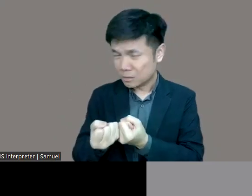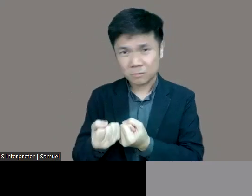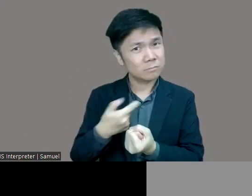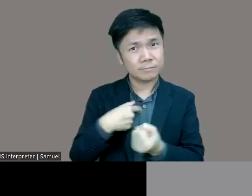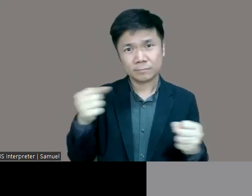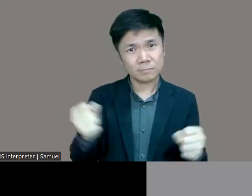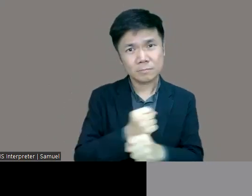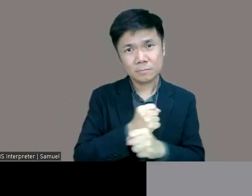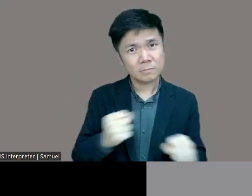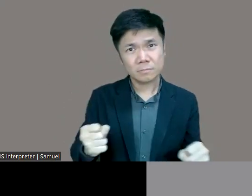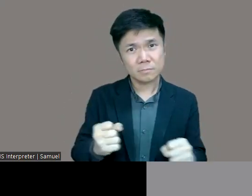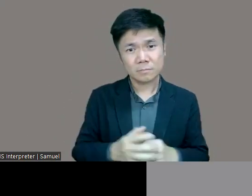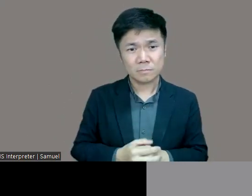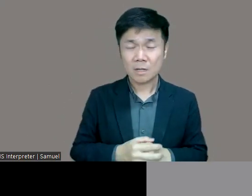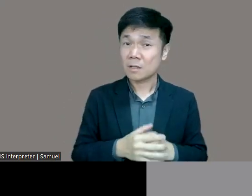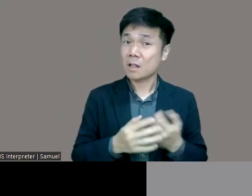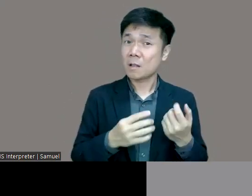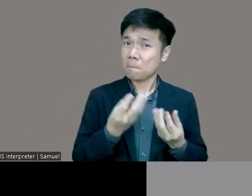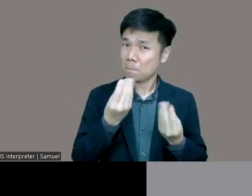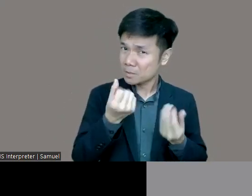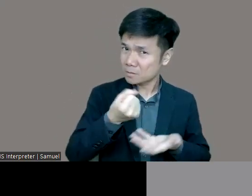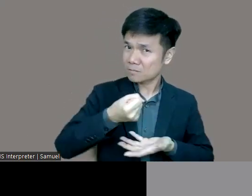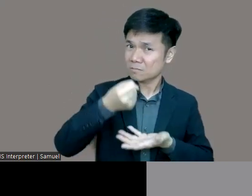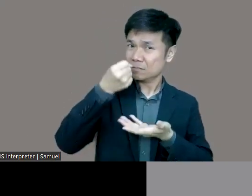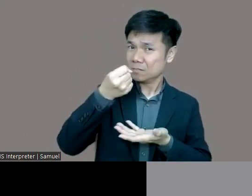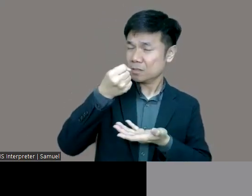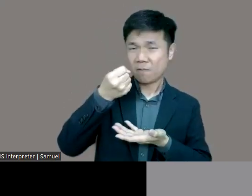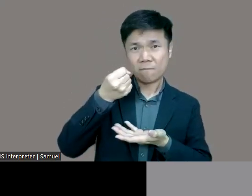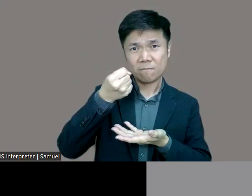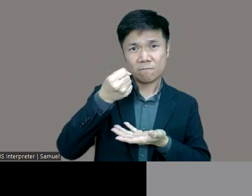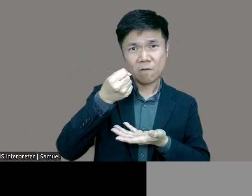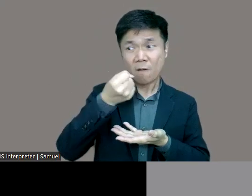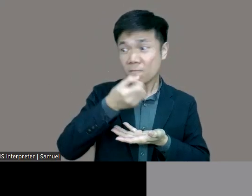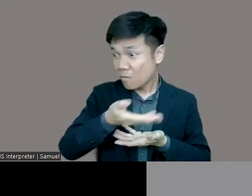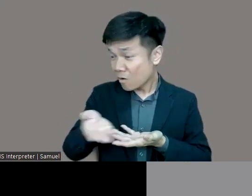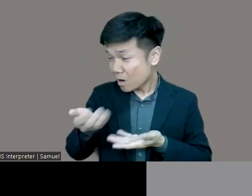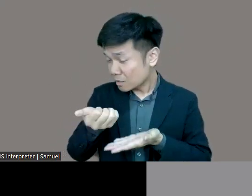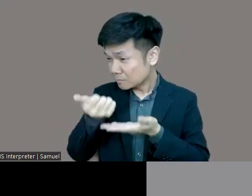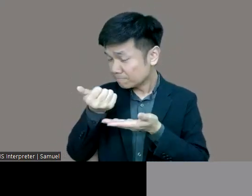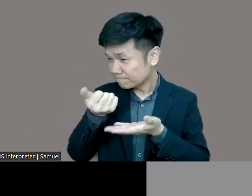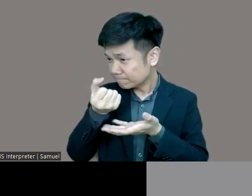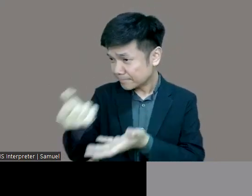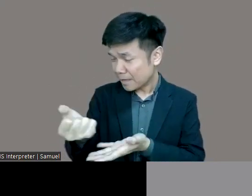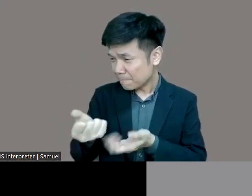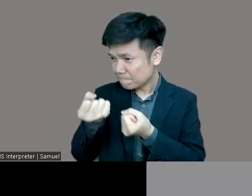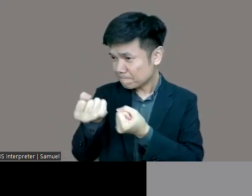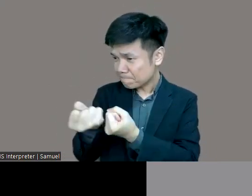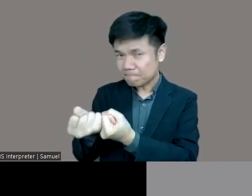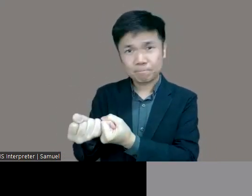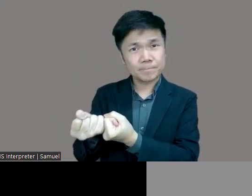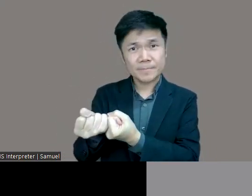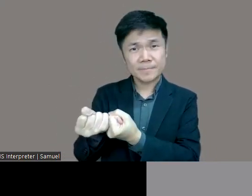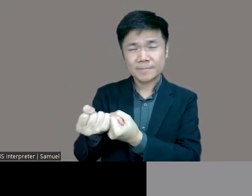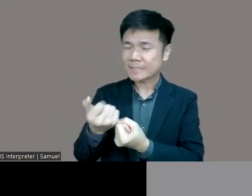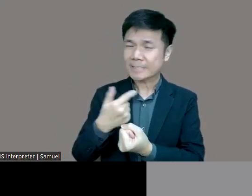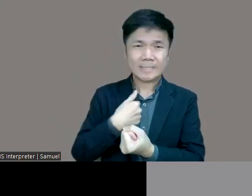the issue of resources to continue such an activity to see how we can empower them. We are